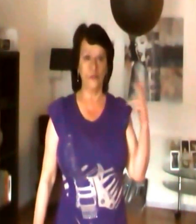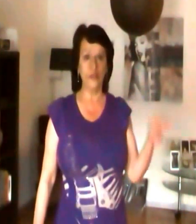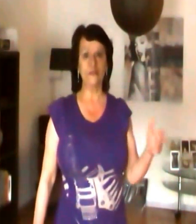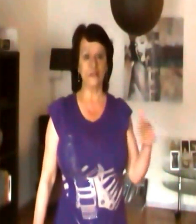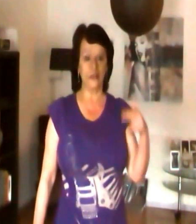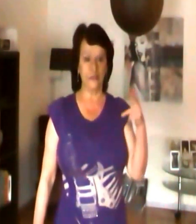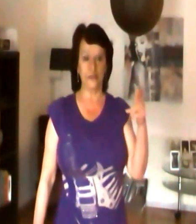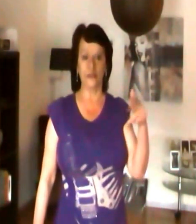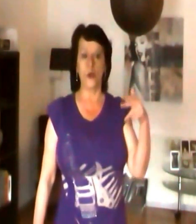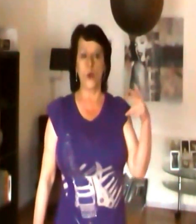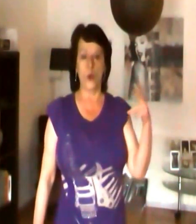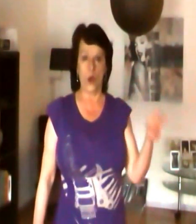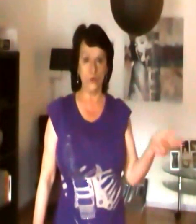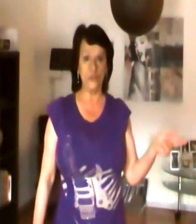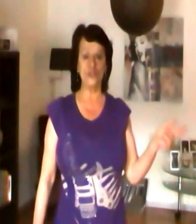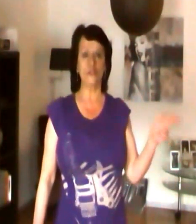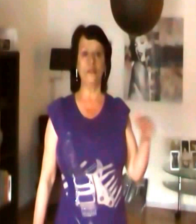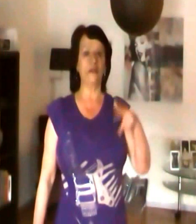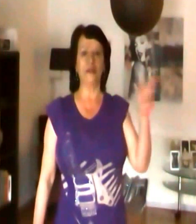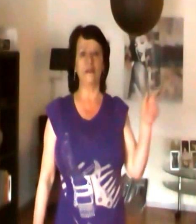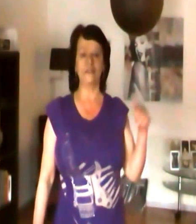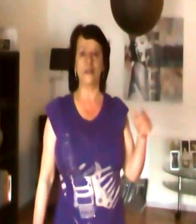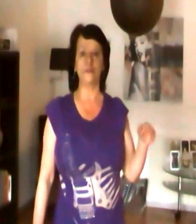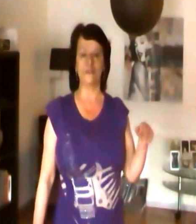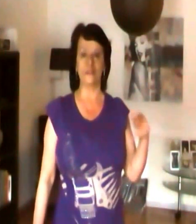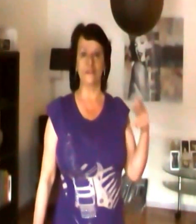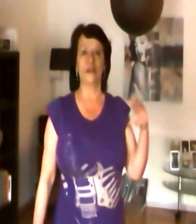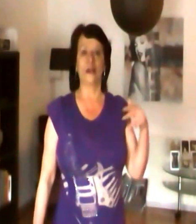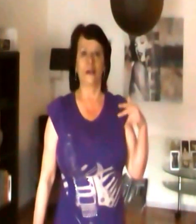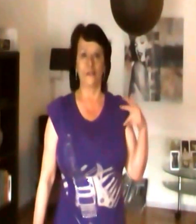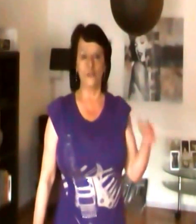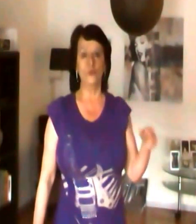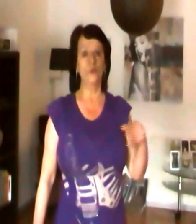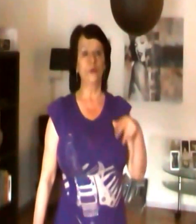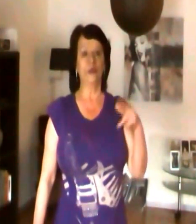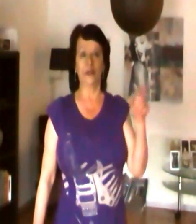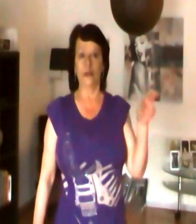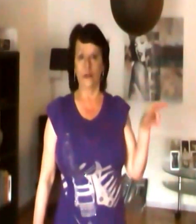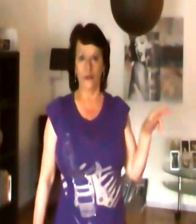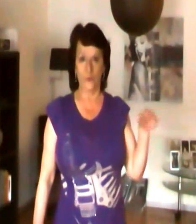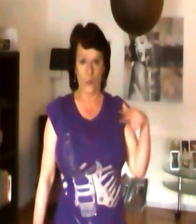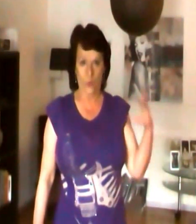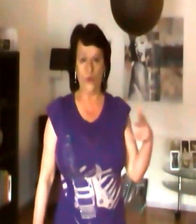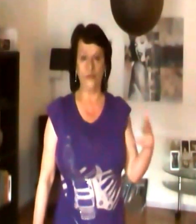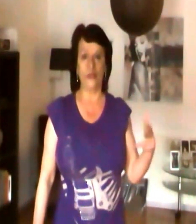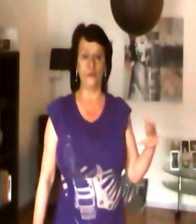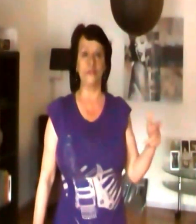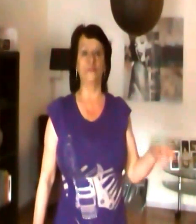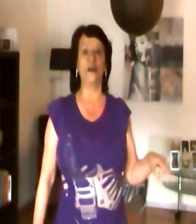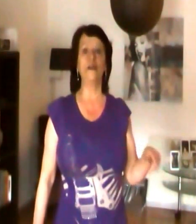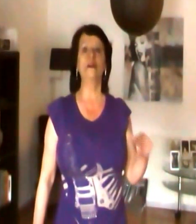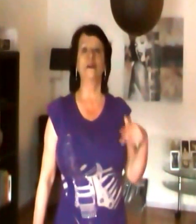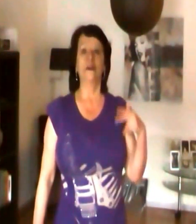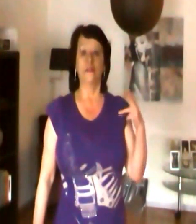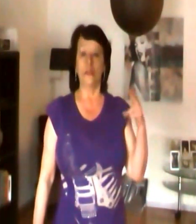the things that oxygen and other substances do when there is a fire,